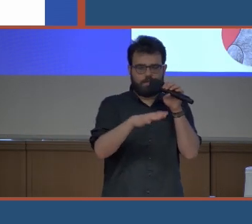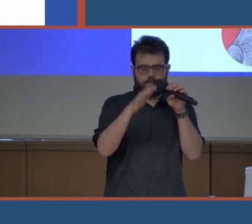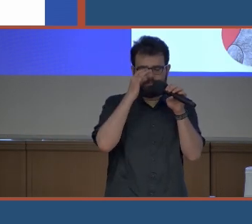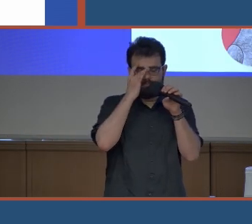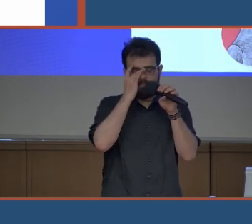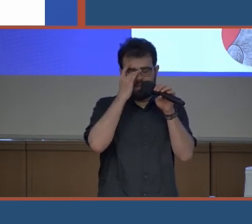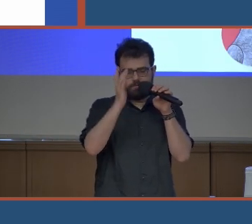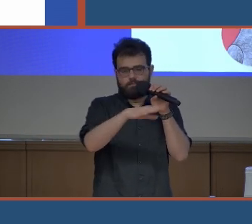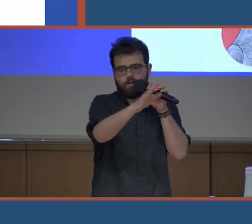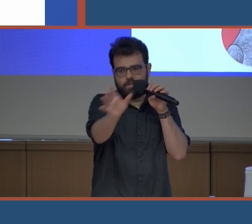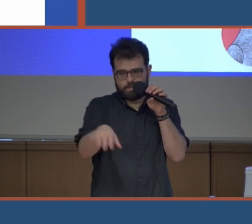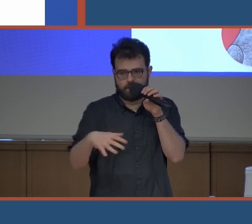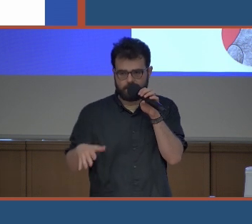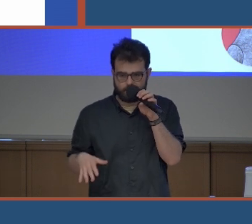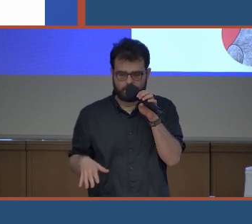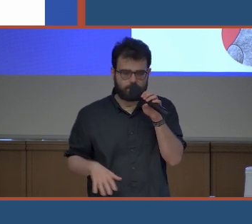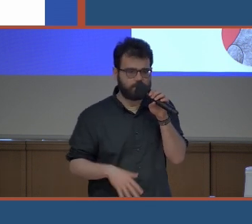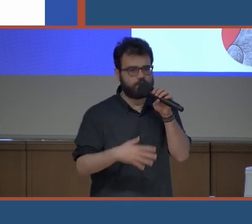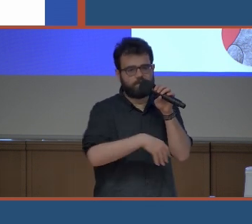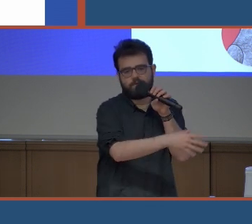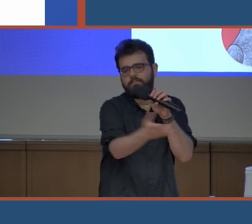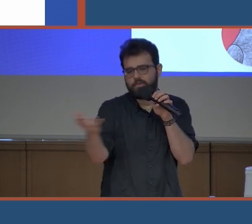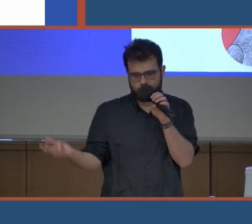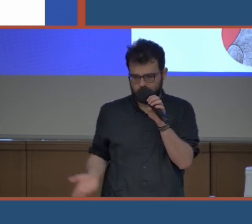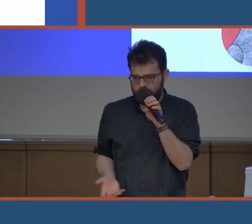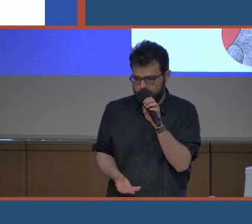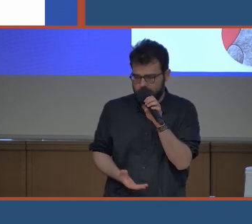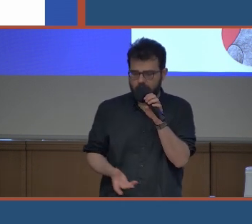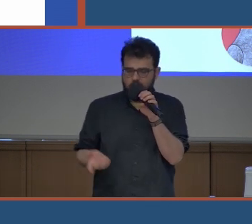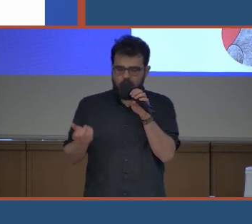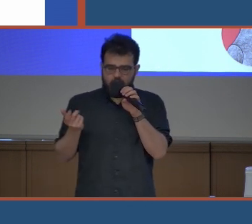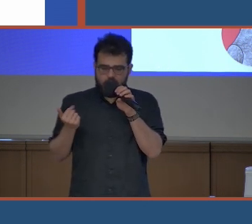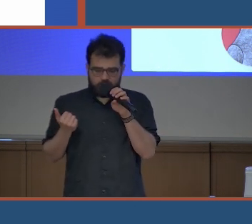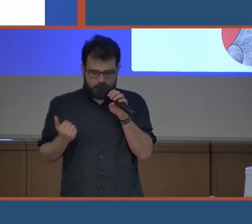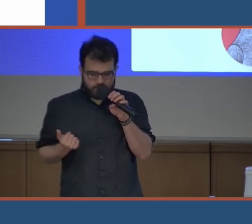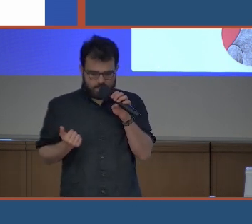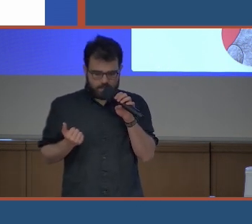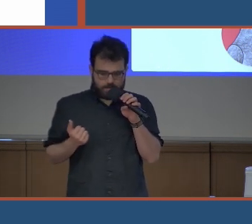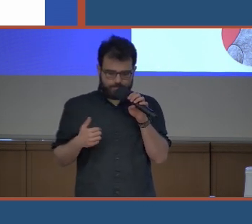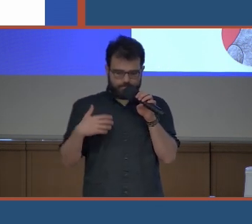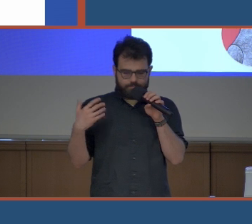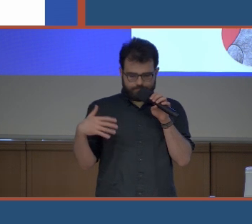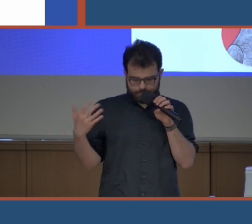plain Native American Sign Language as well. So there are multiple elements that